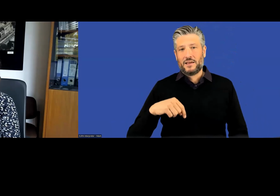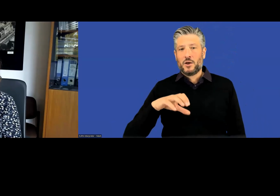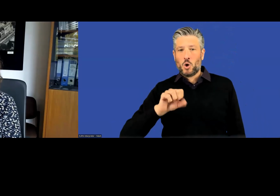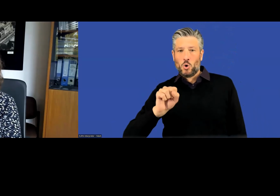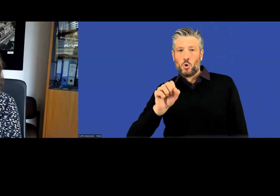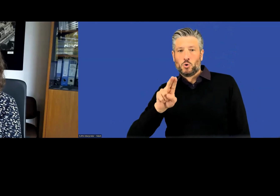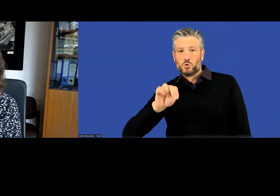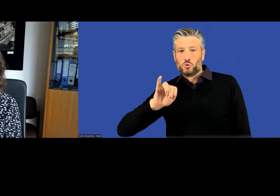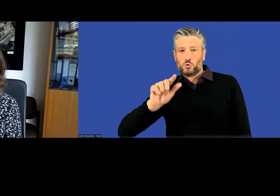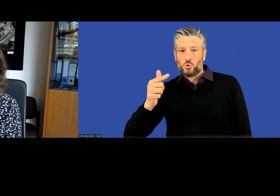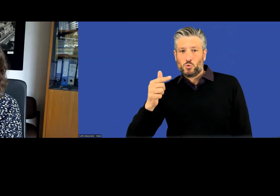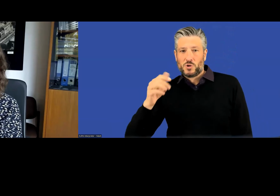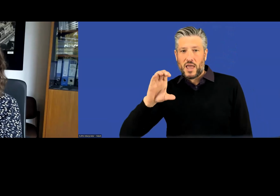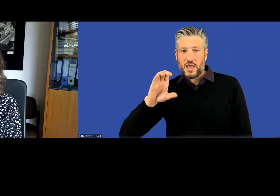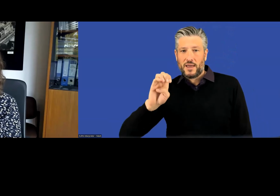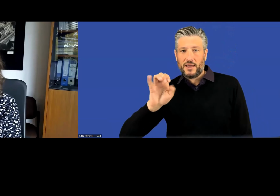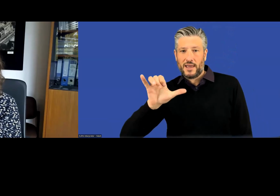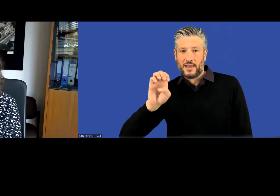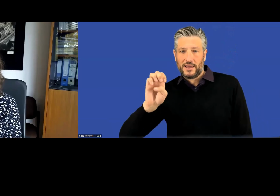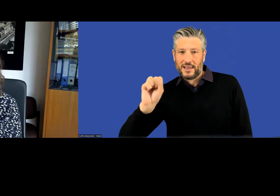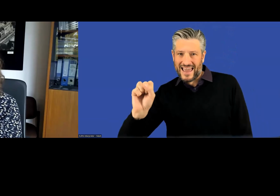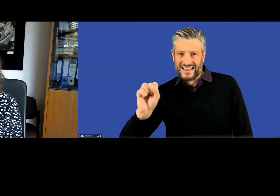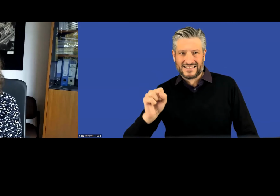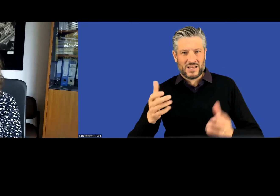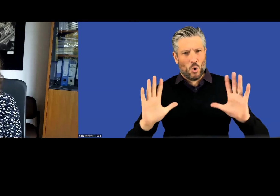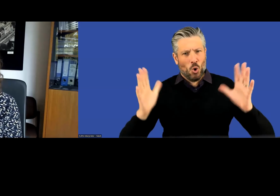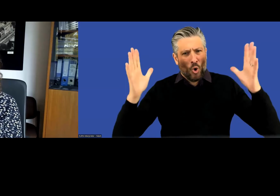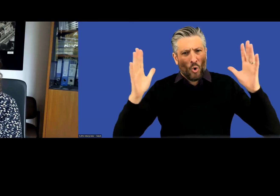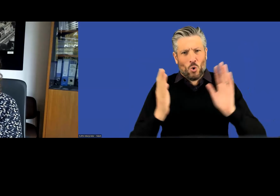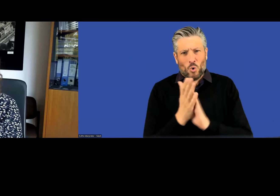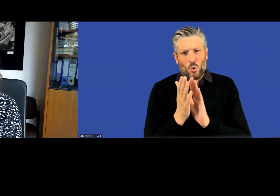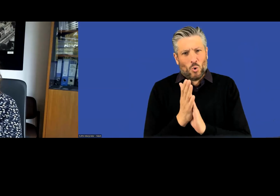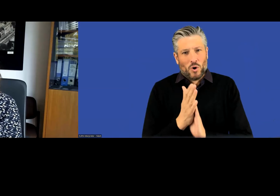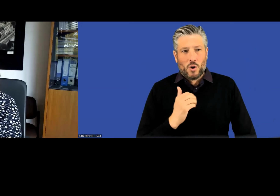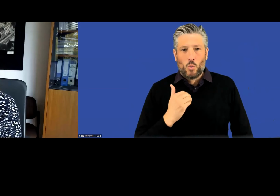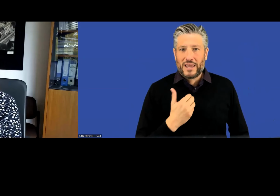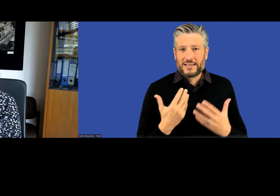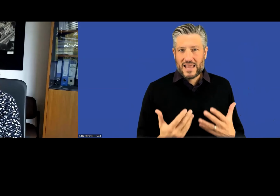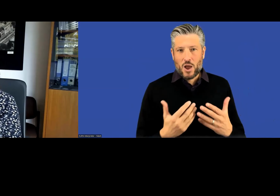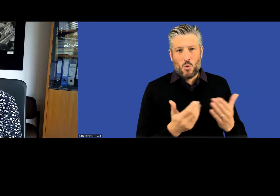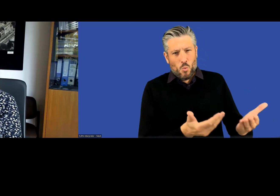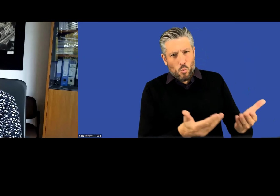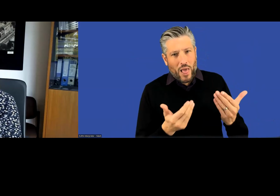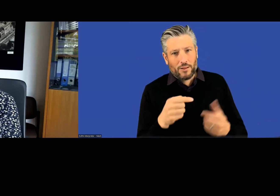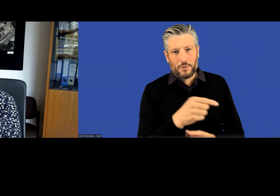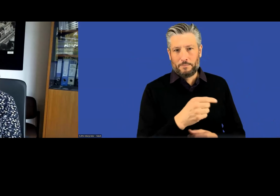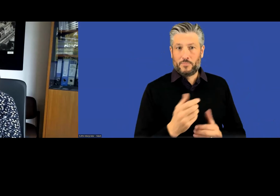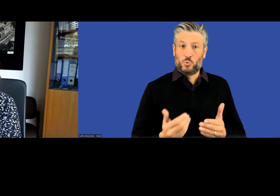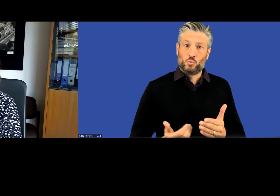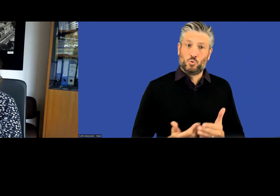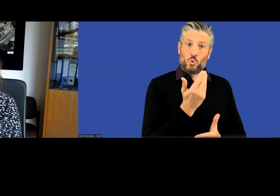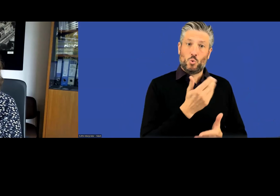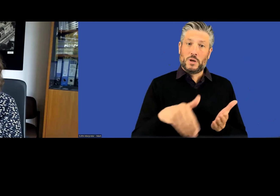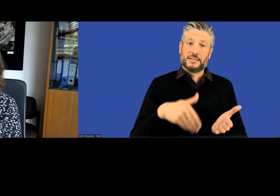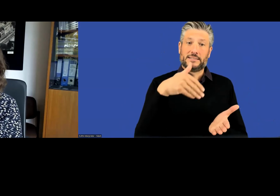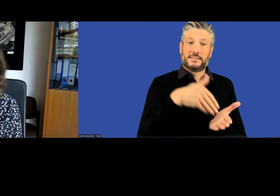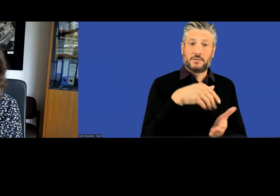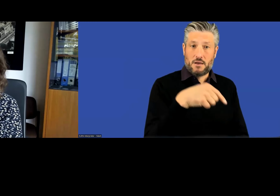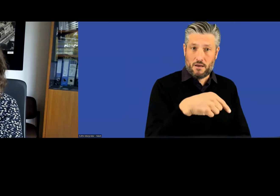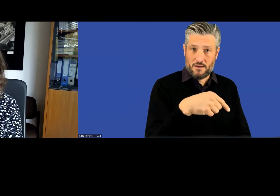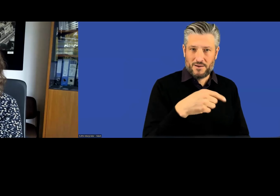legacy. So we warmly welcome the Include Centre and wish it and the Muse It project